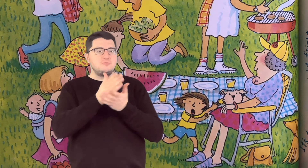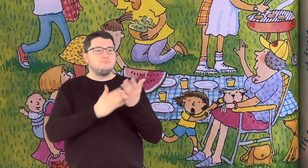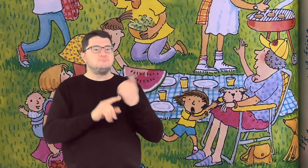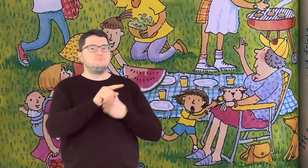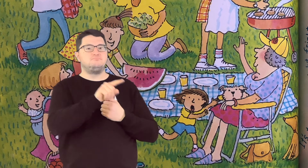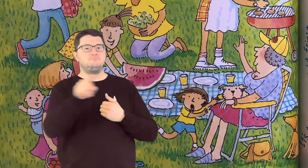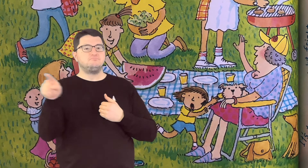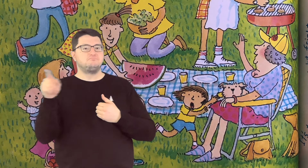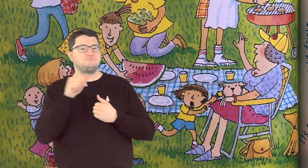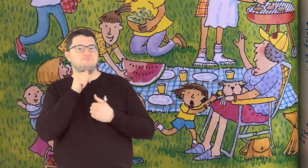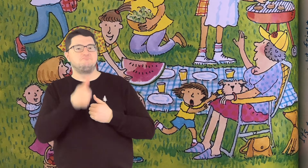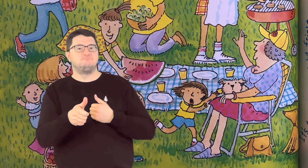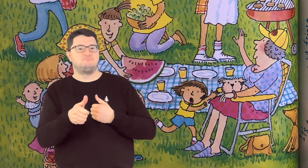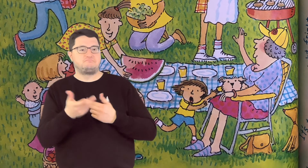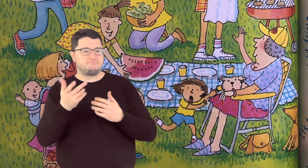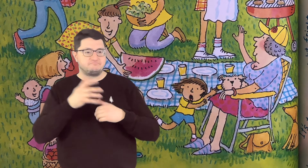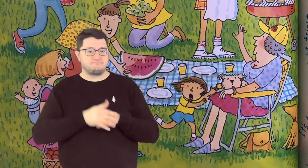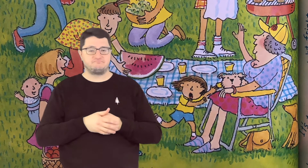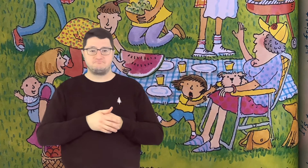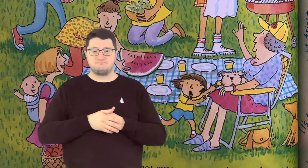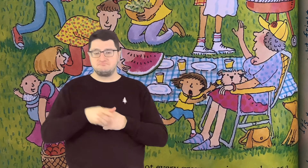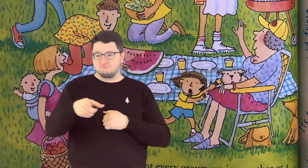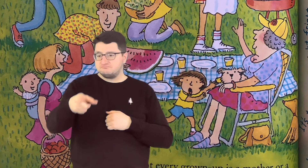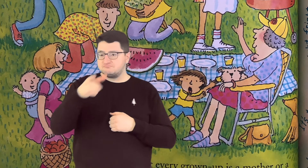be a parent if you so choose.